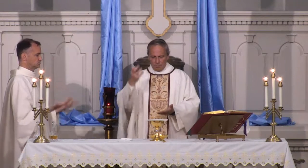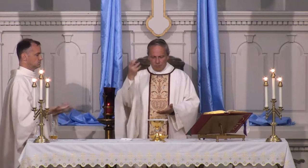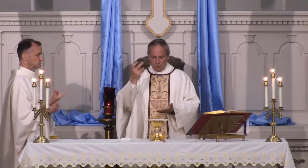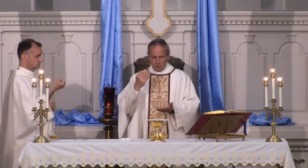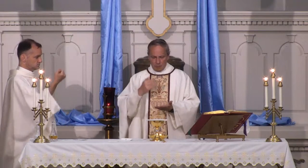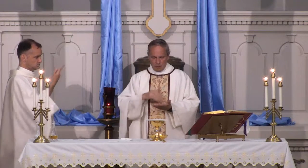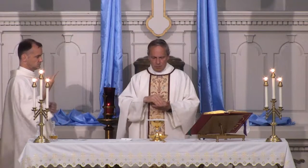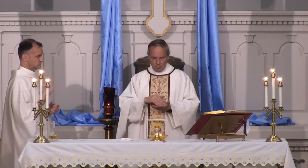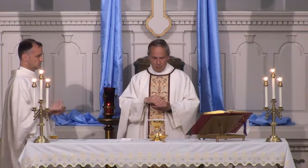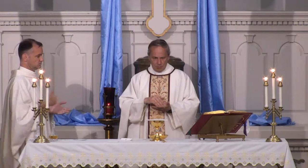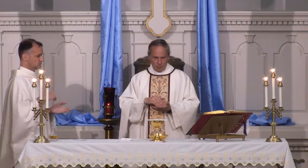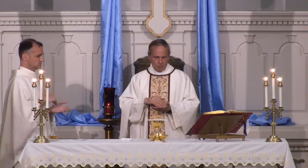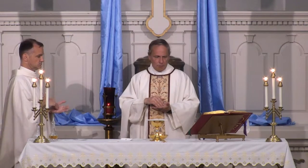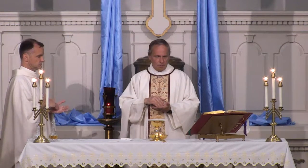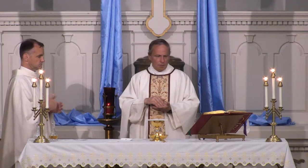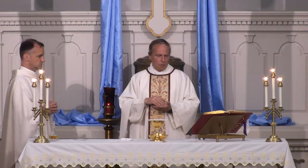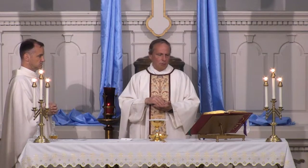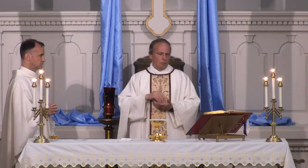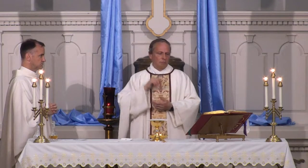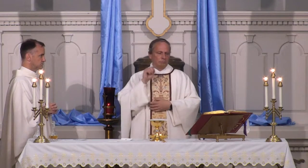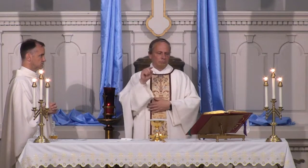again.